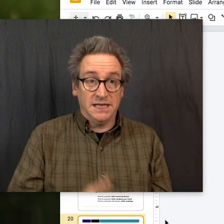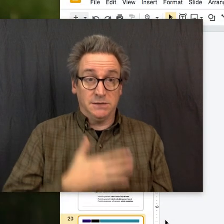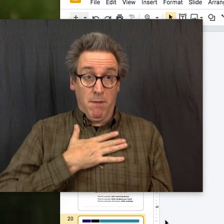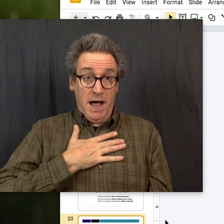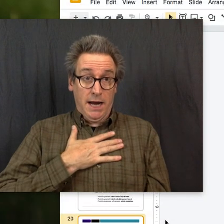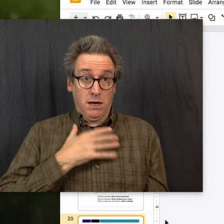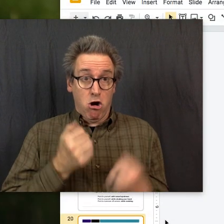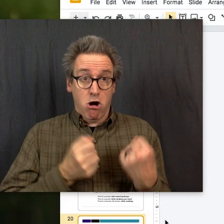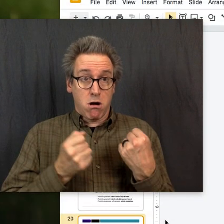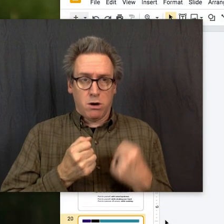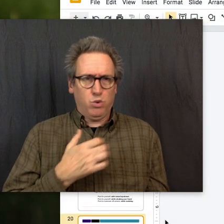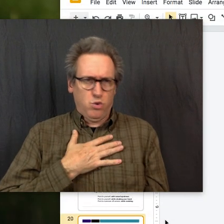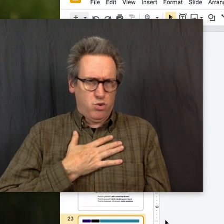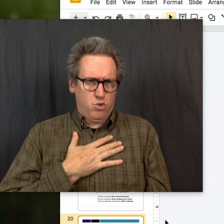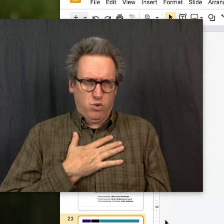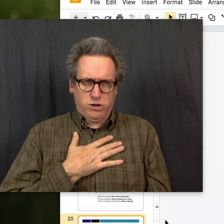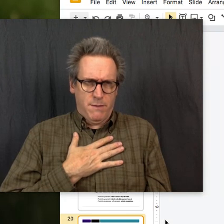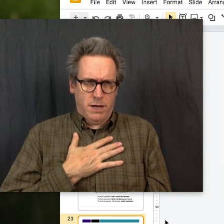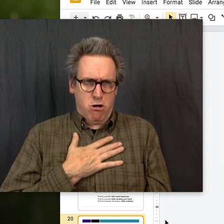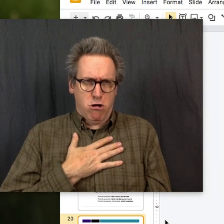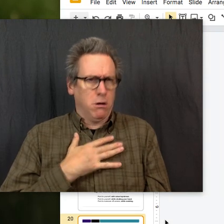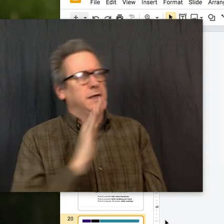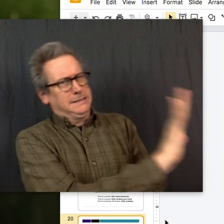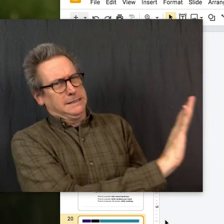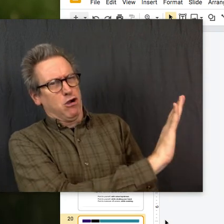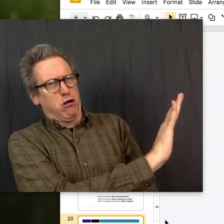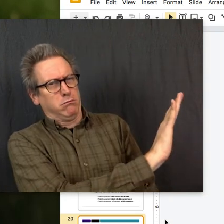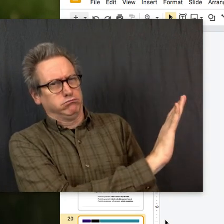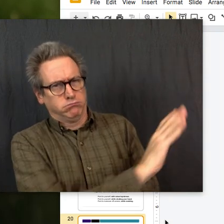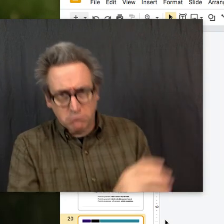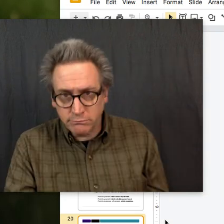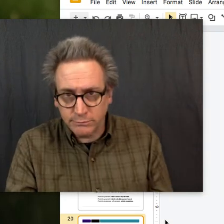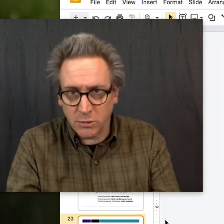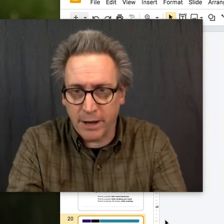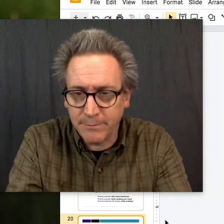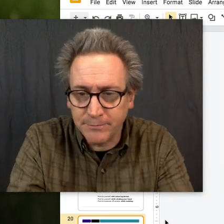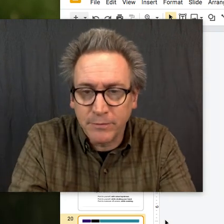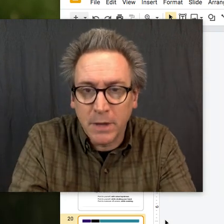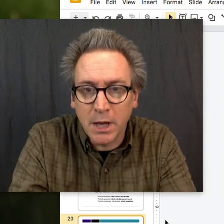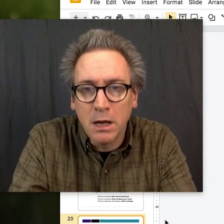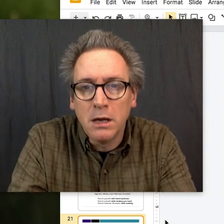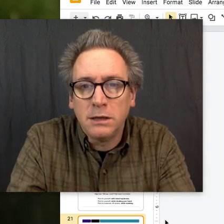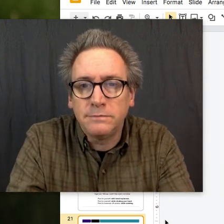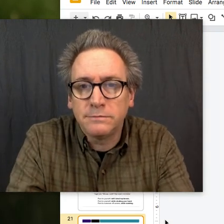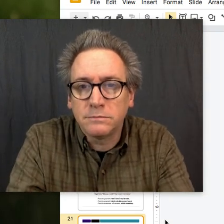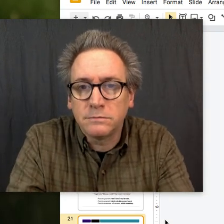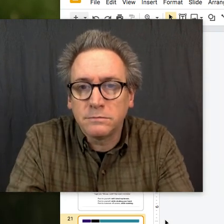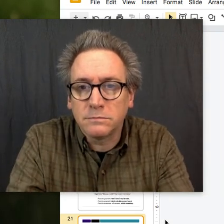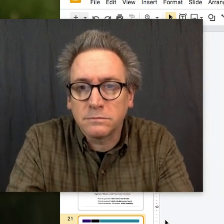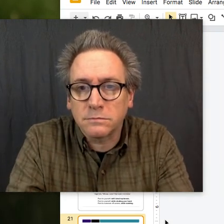is this my car? Oh, it's not my car. It's his car. Okay.